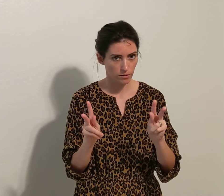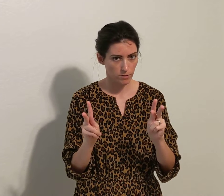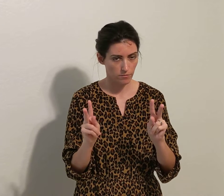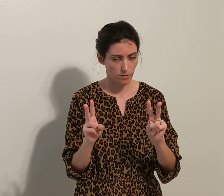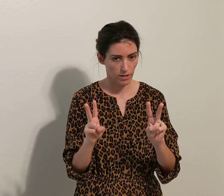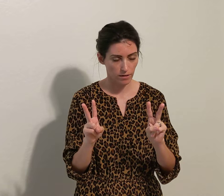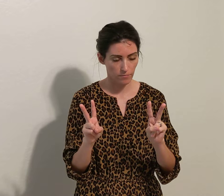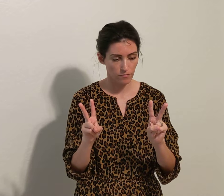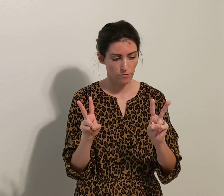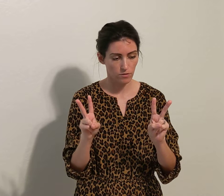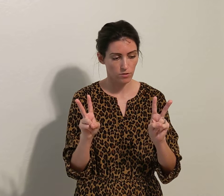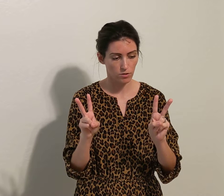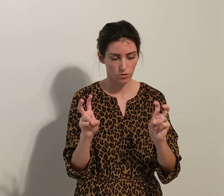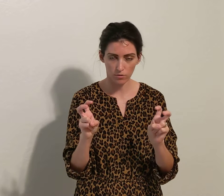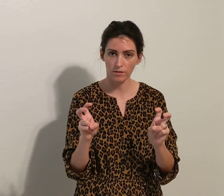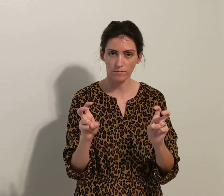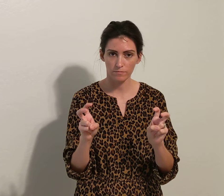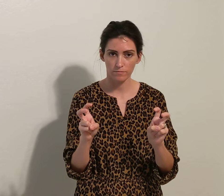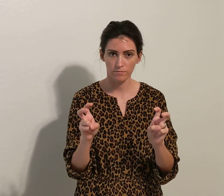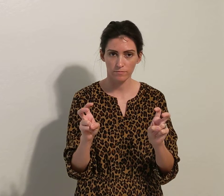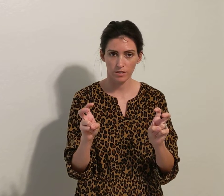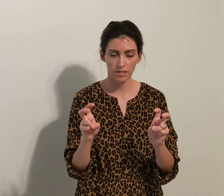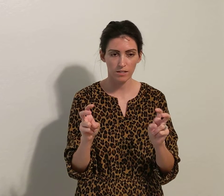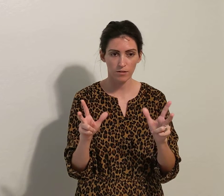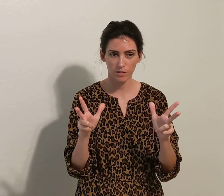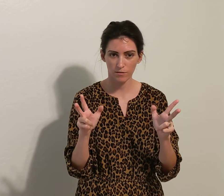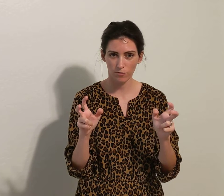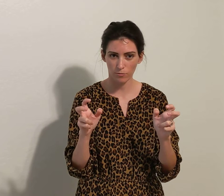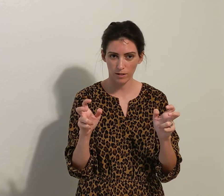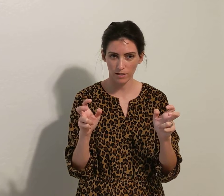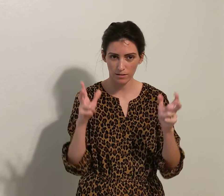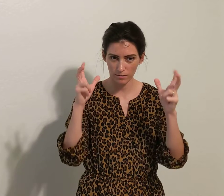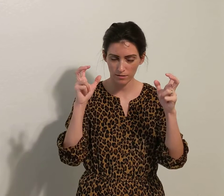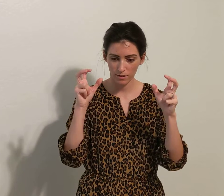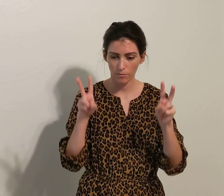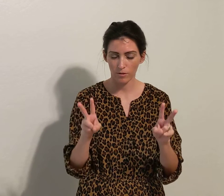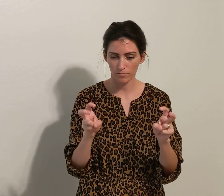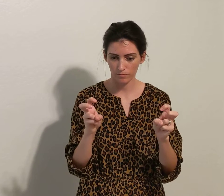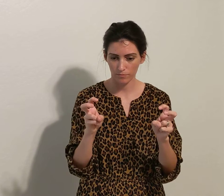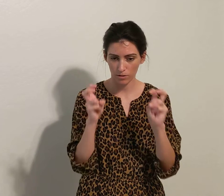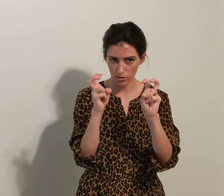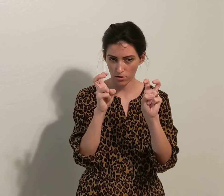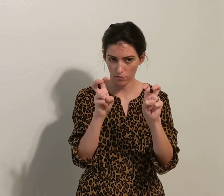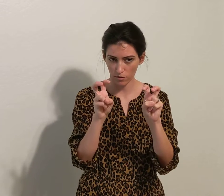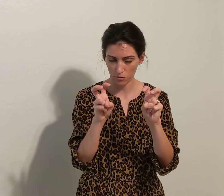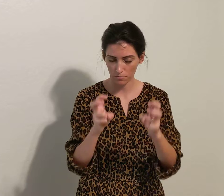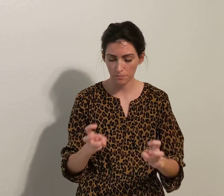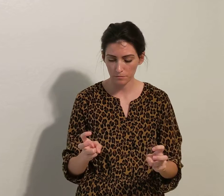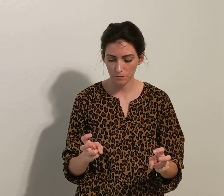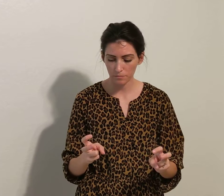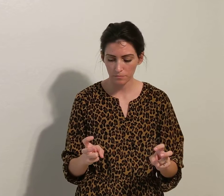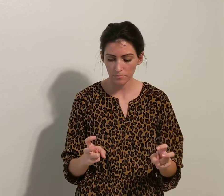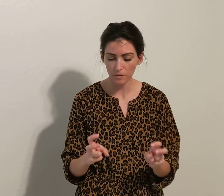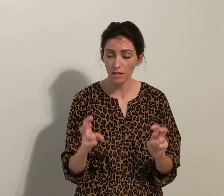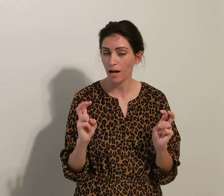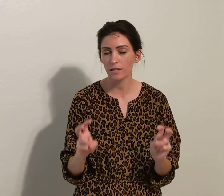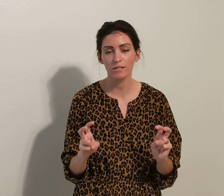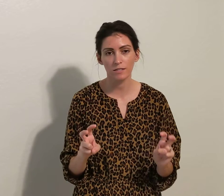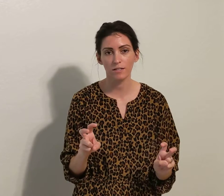we did for K, you're going to curl them. It's kind of like we did for Wicked, but just the 2 fingers. I like to think of